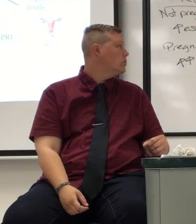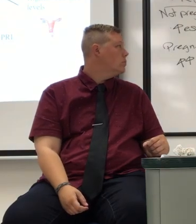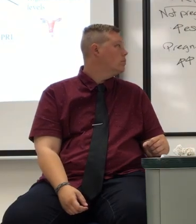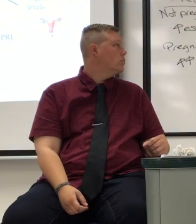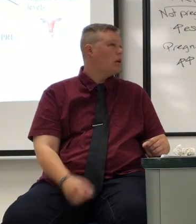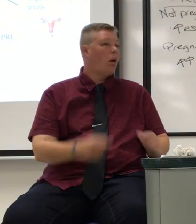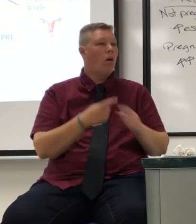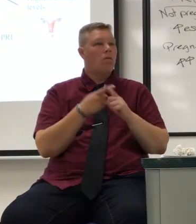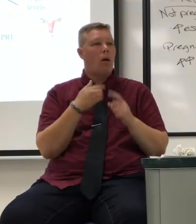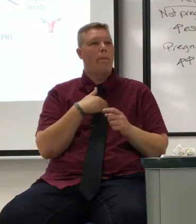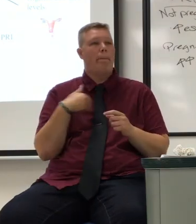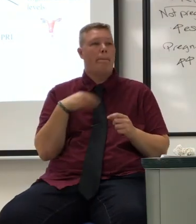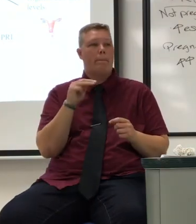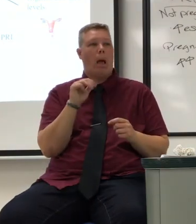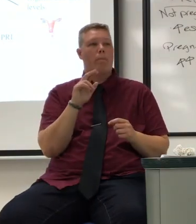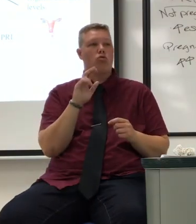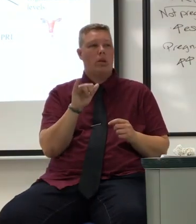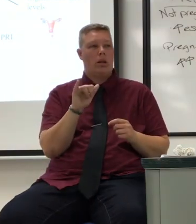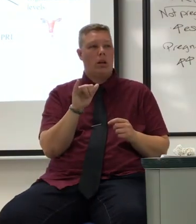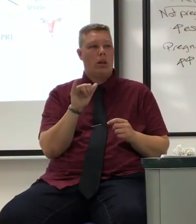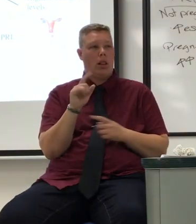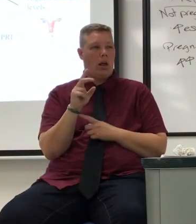from the mammary glands.